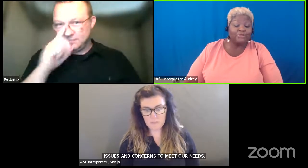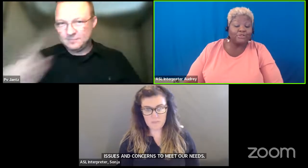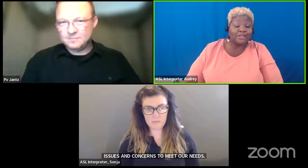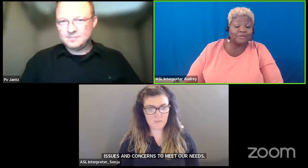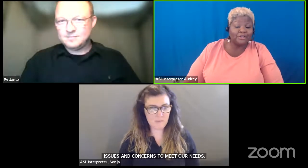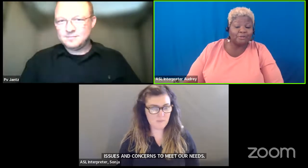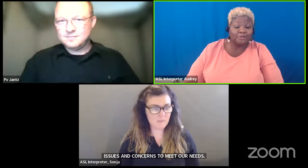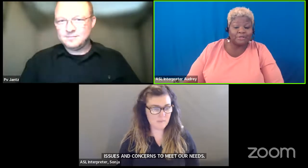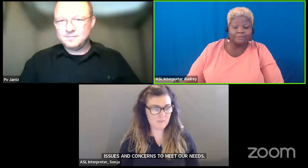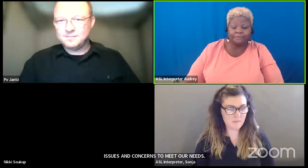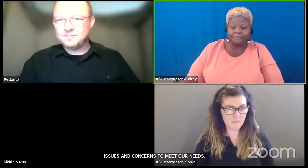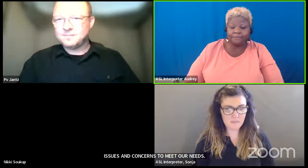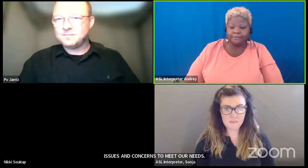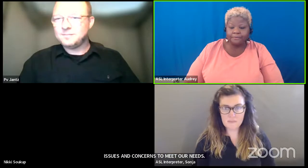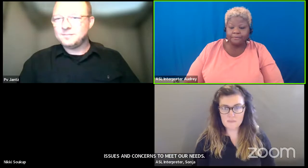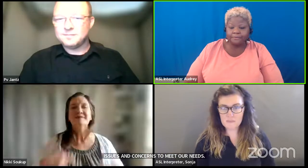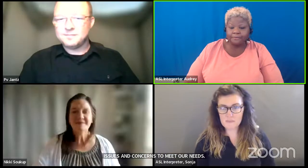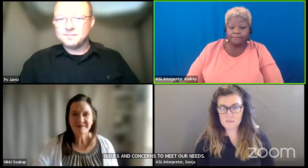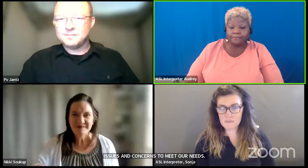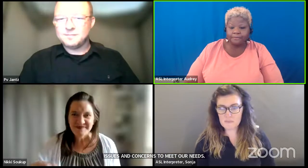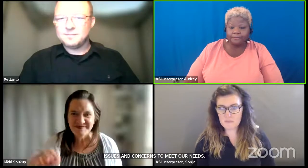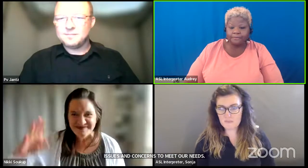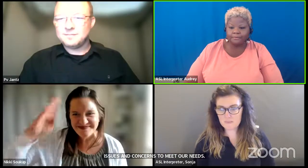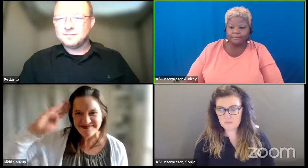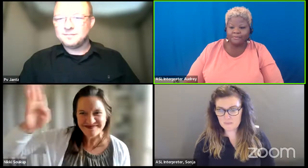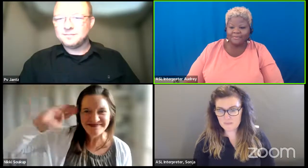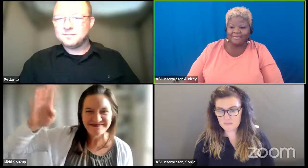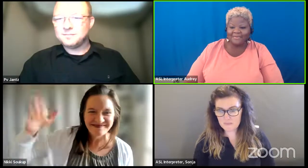and introduce yourself to the community.